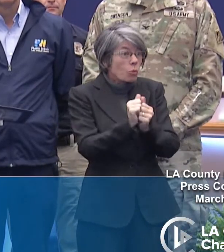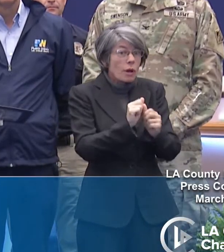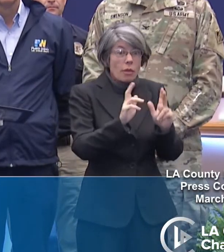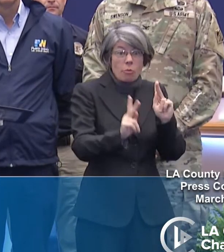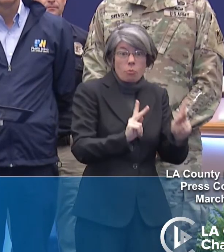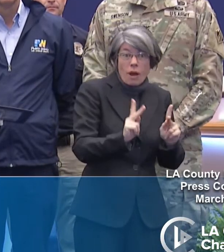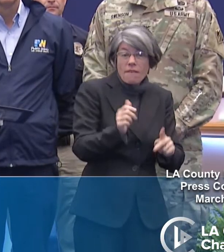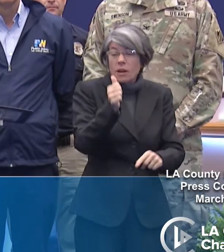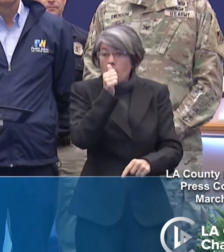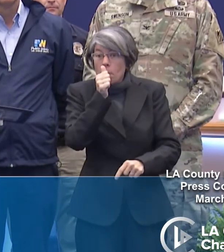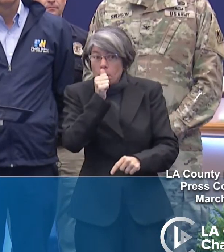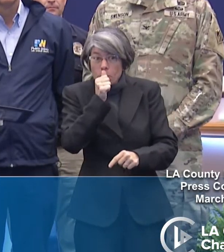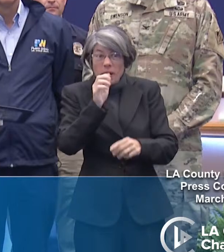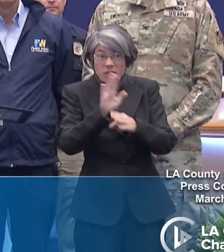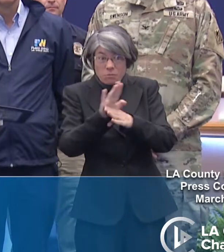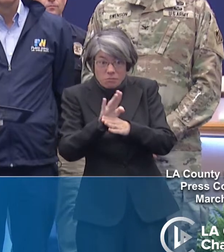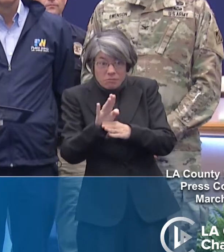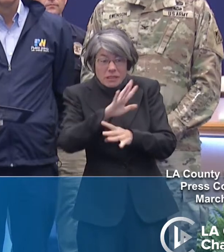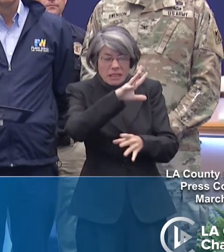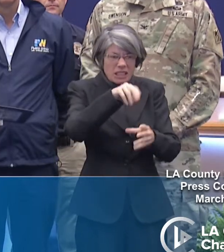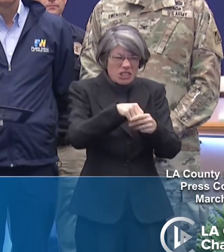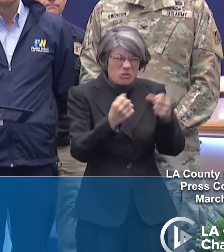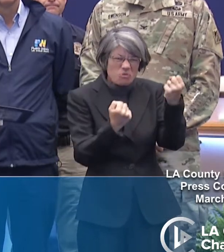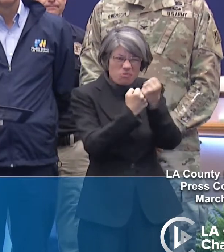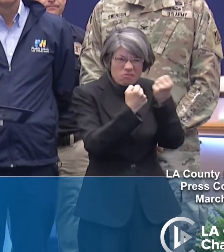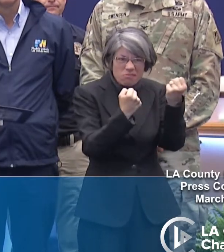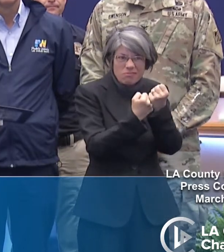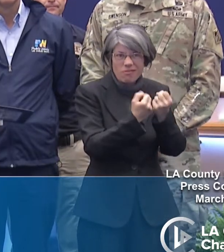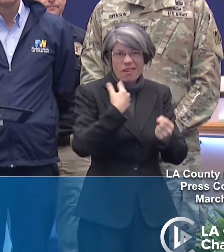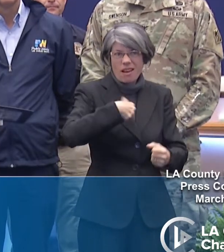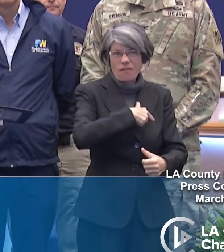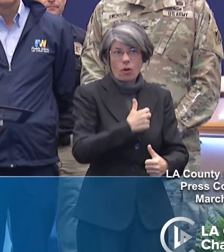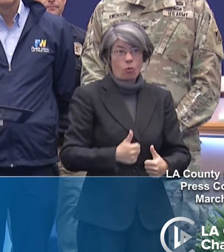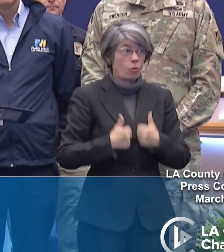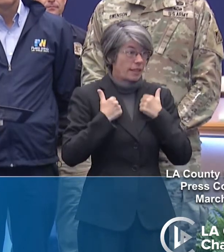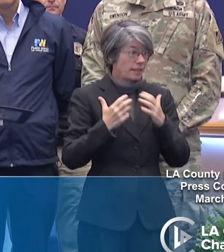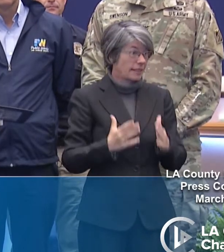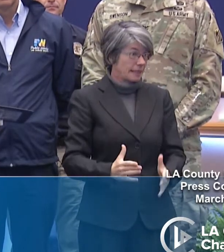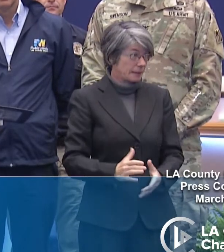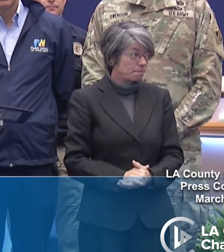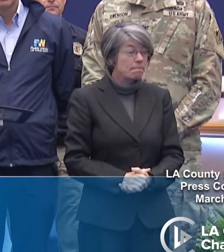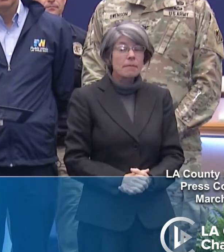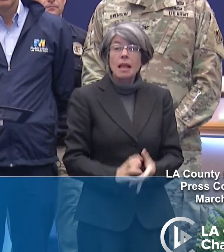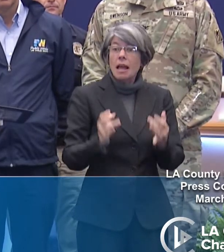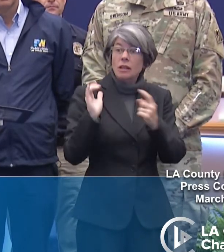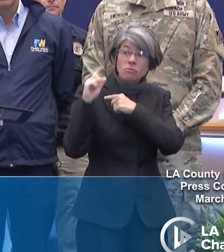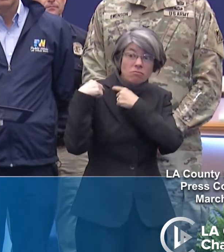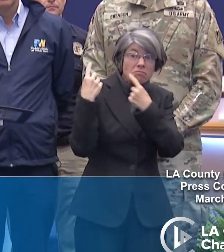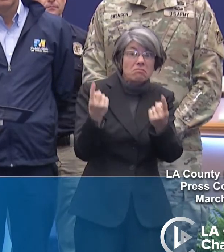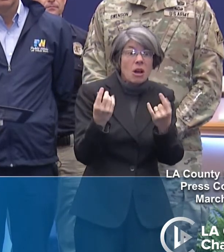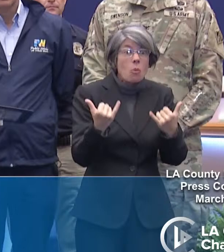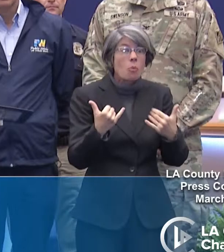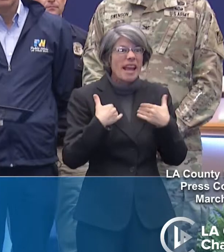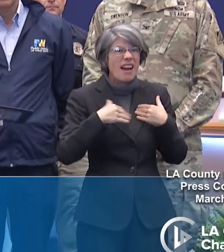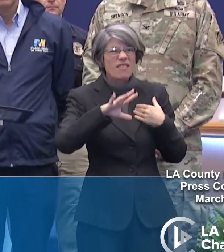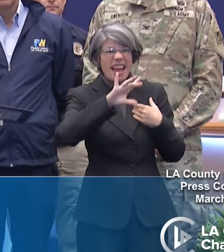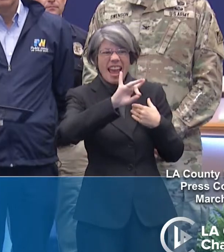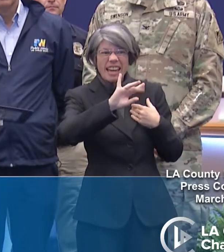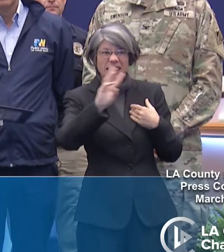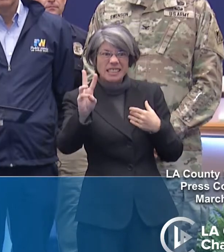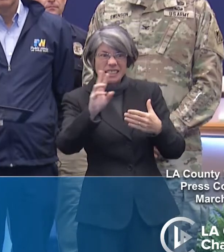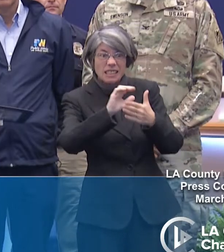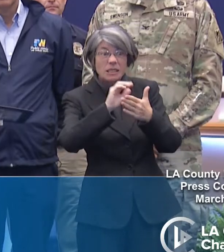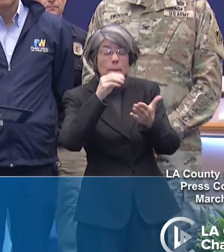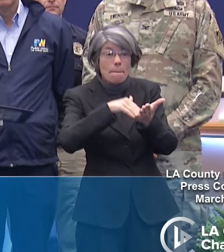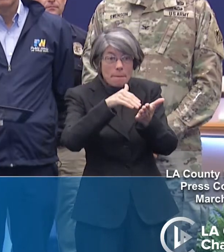private sector partners to get support into the hands of our residents. To date, we've had $86 million